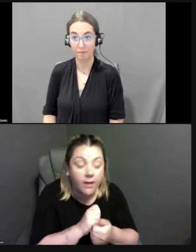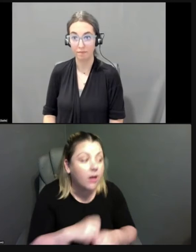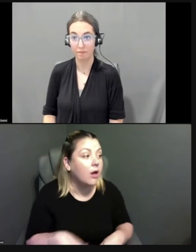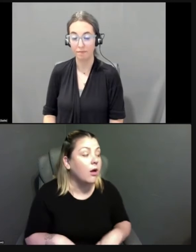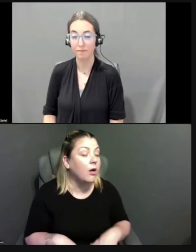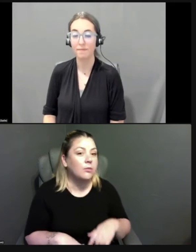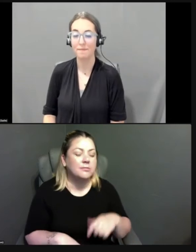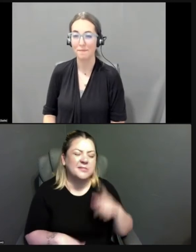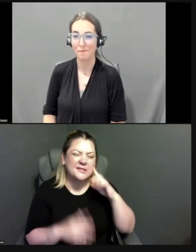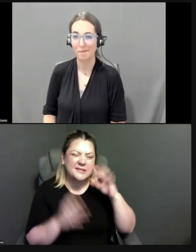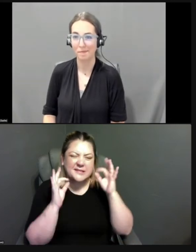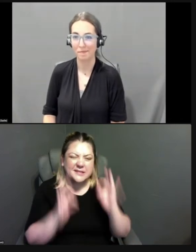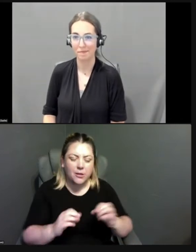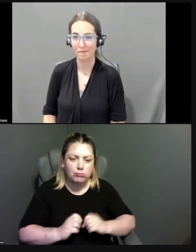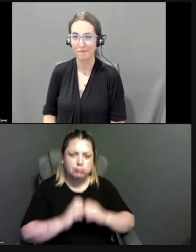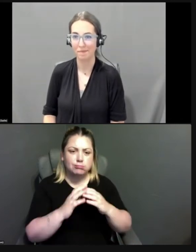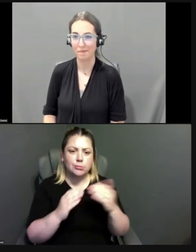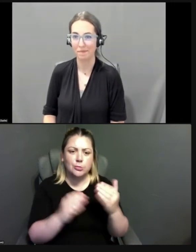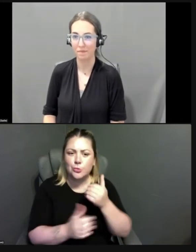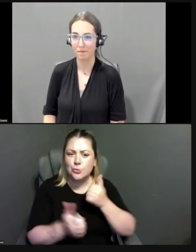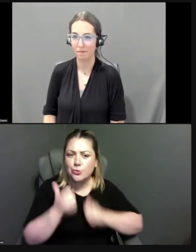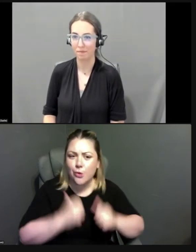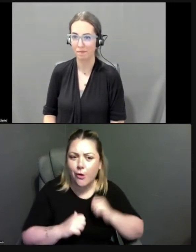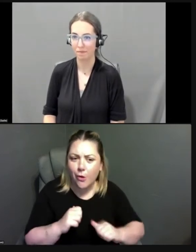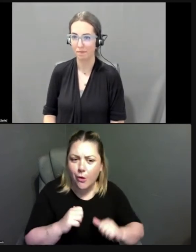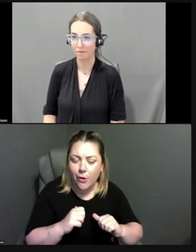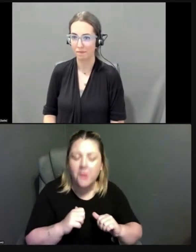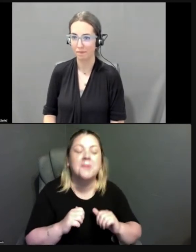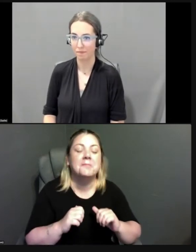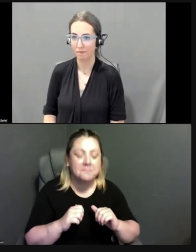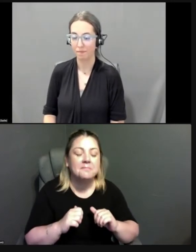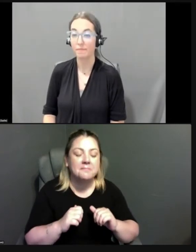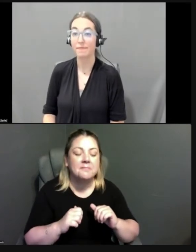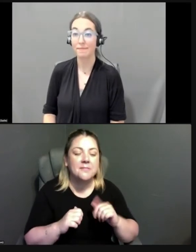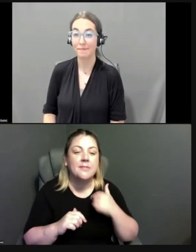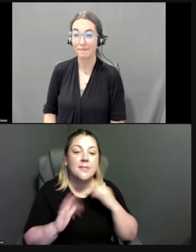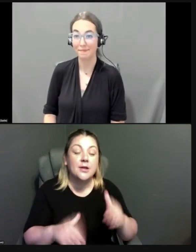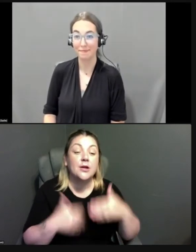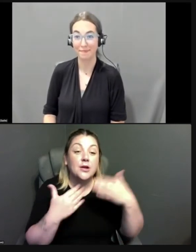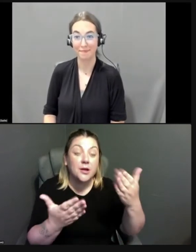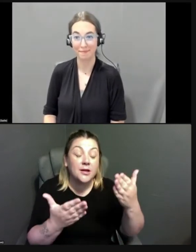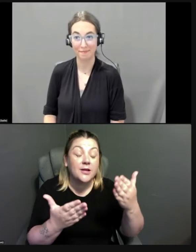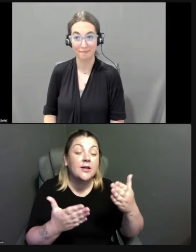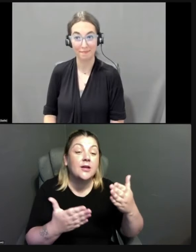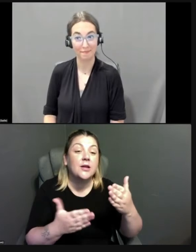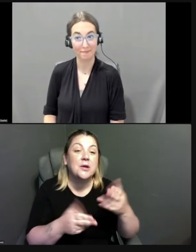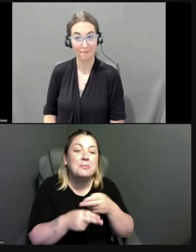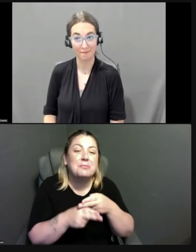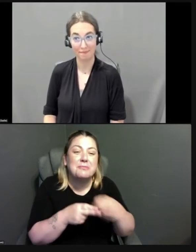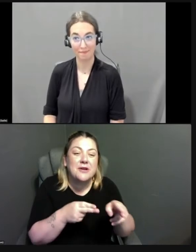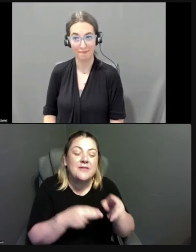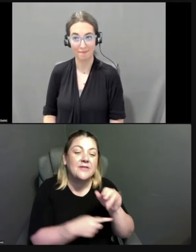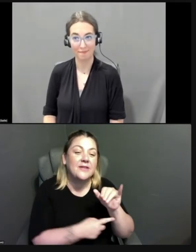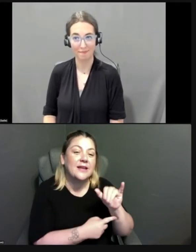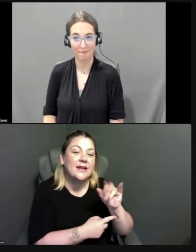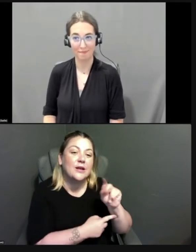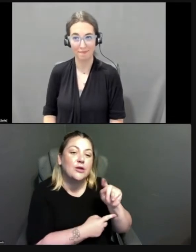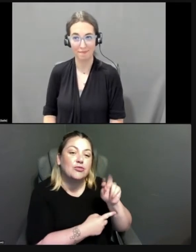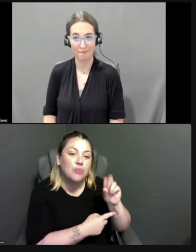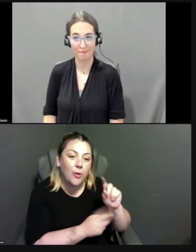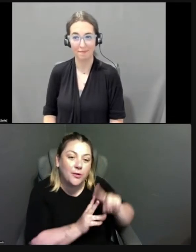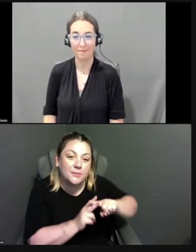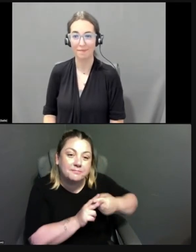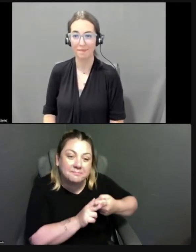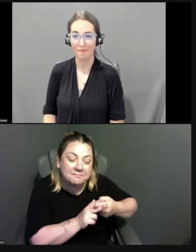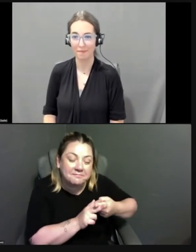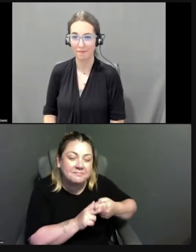this podcast came to be, I would highly recommend that you go check out our brief little intro episode where we